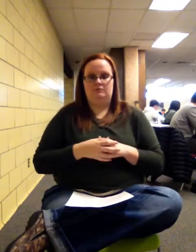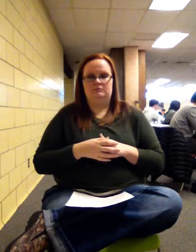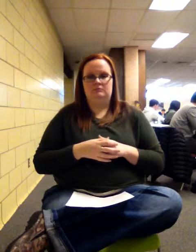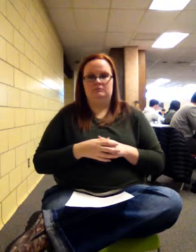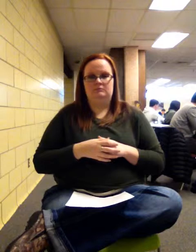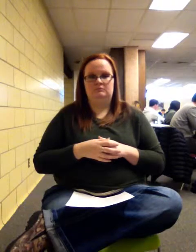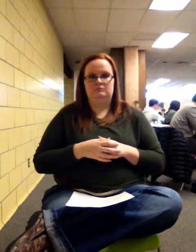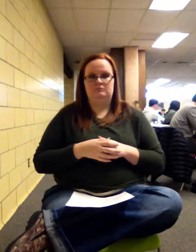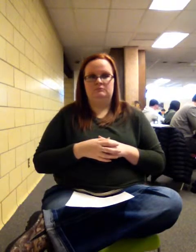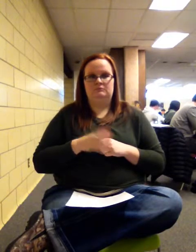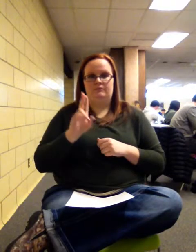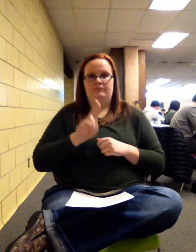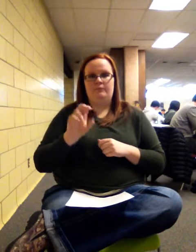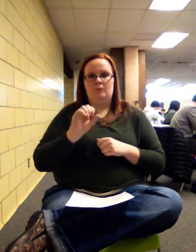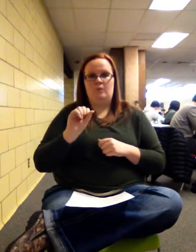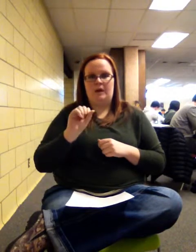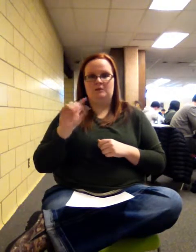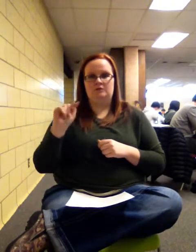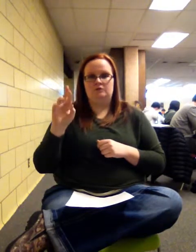So with the U.S. Treasury Security,